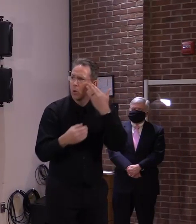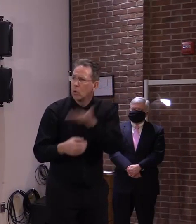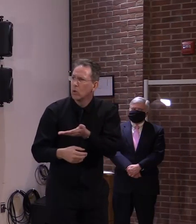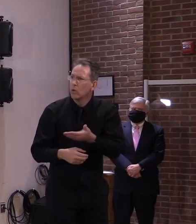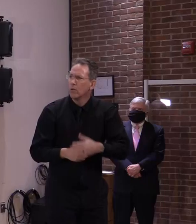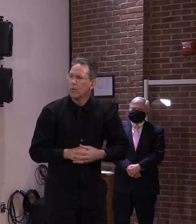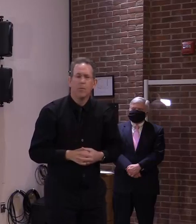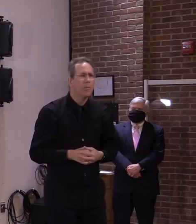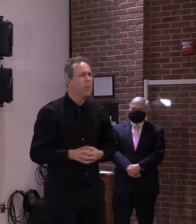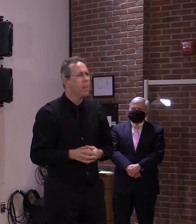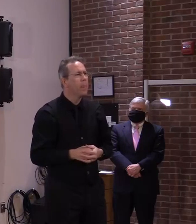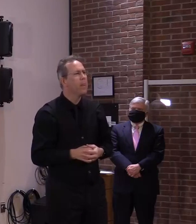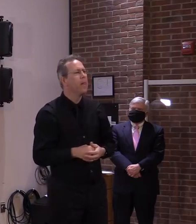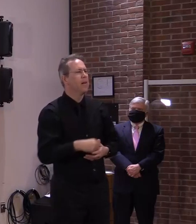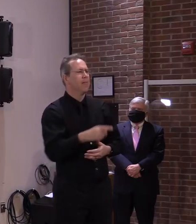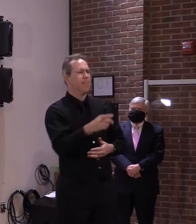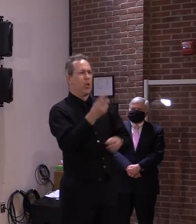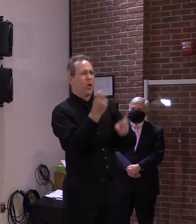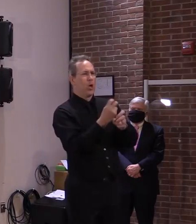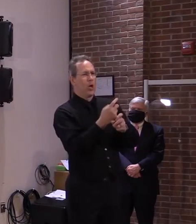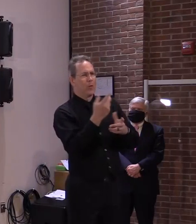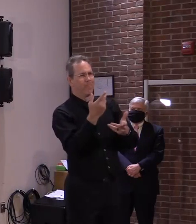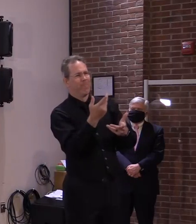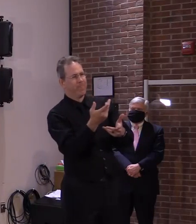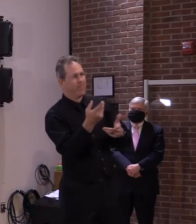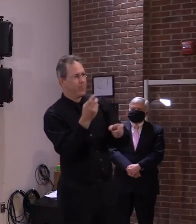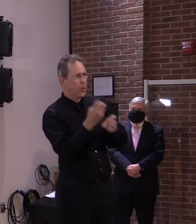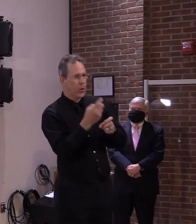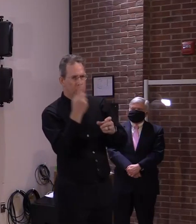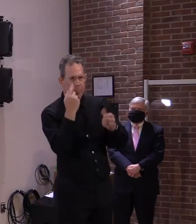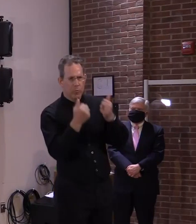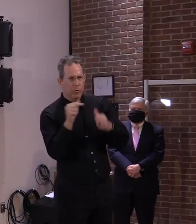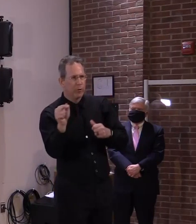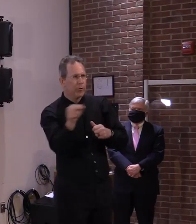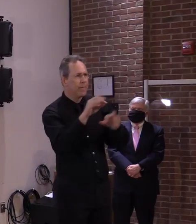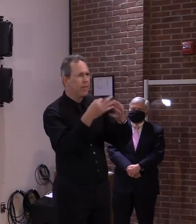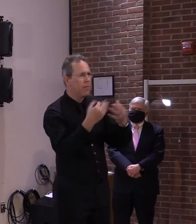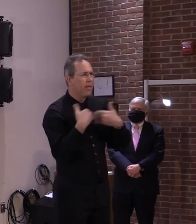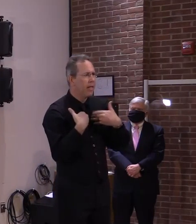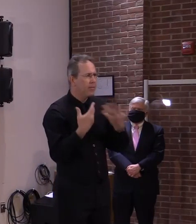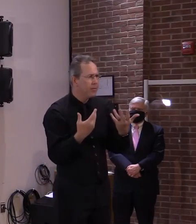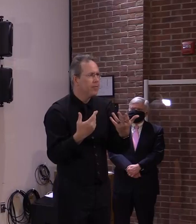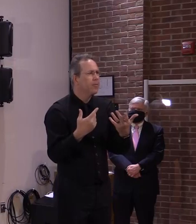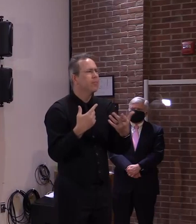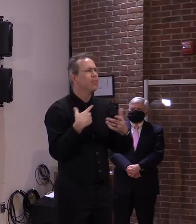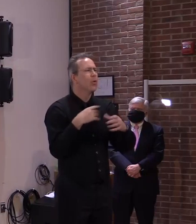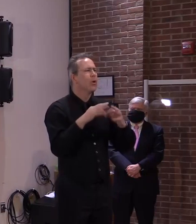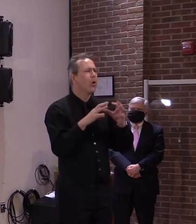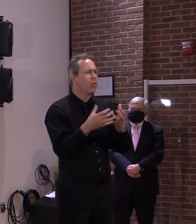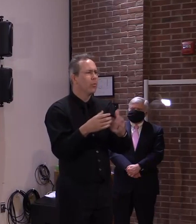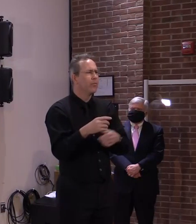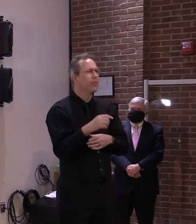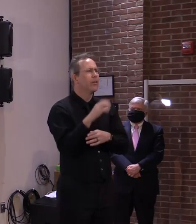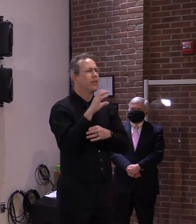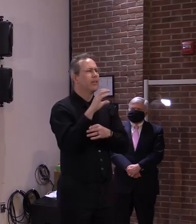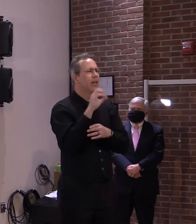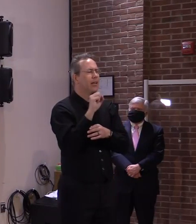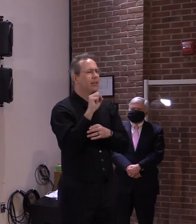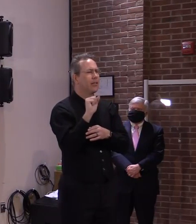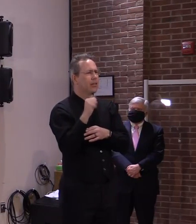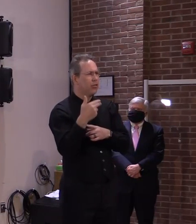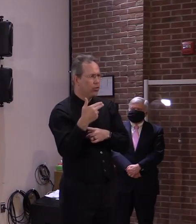our children with special health needs group, that's under 50, but not every child is in